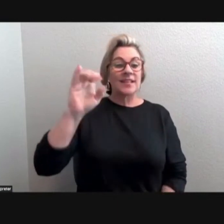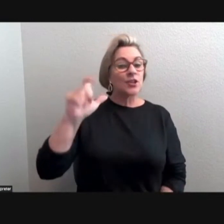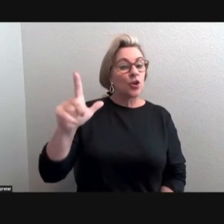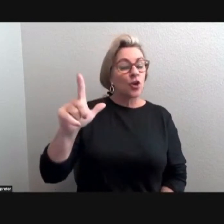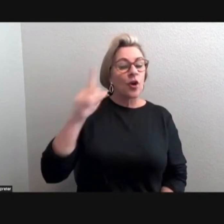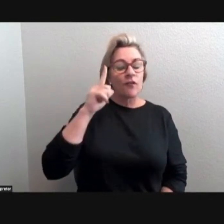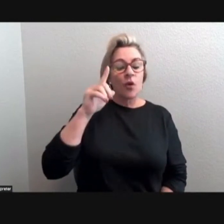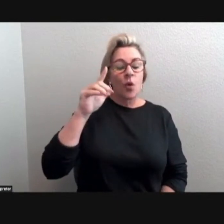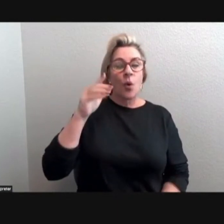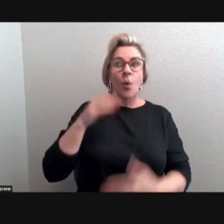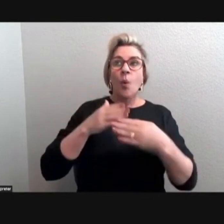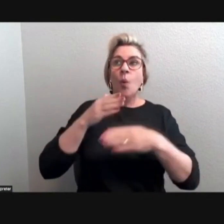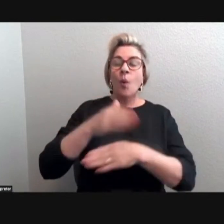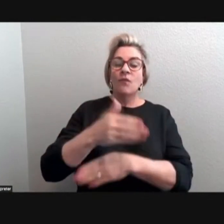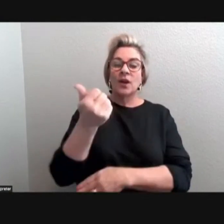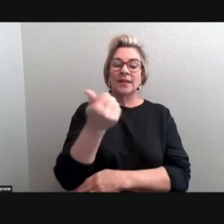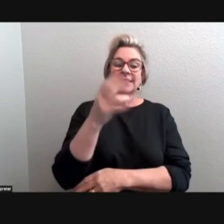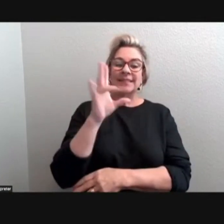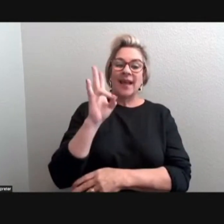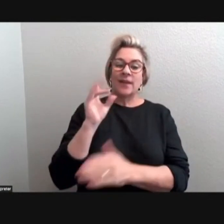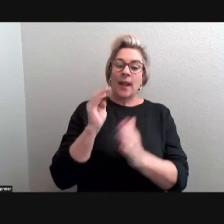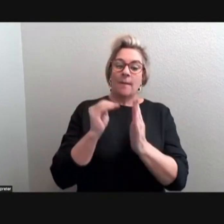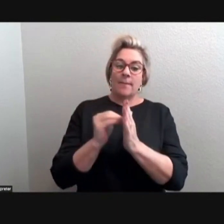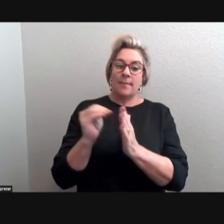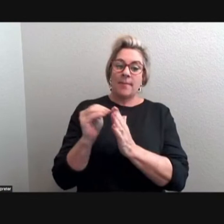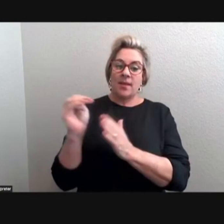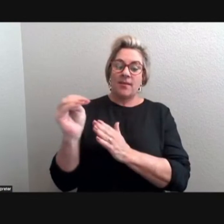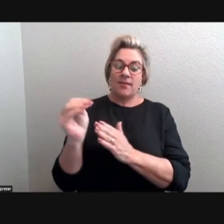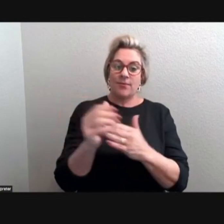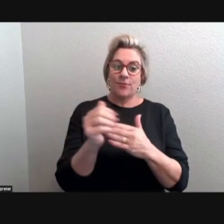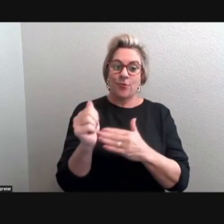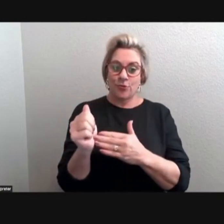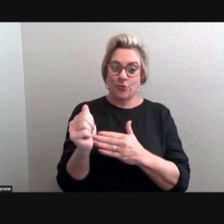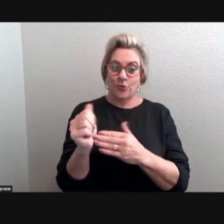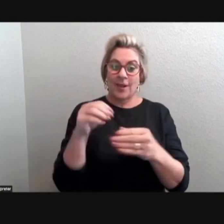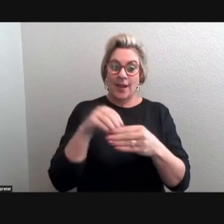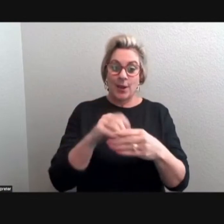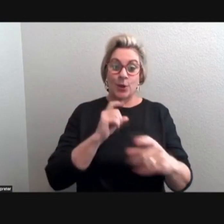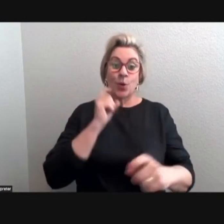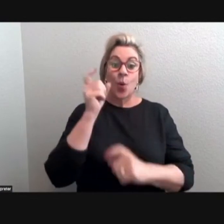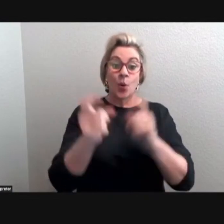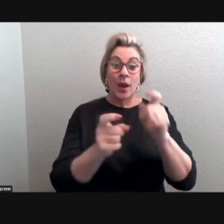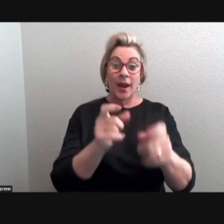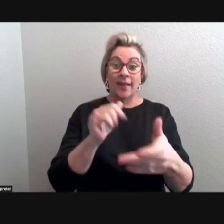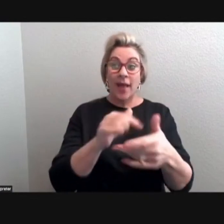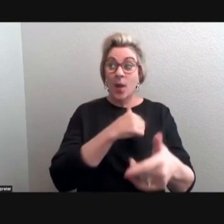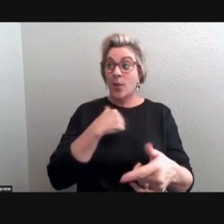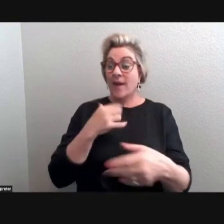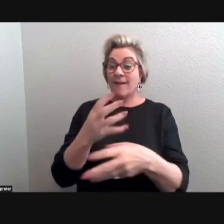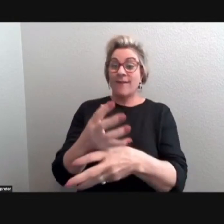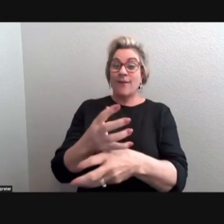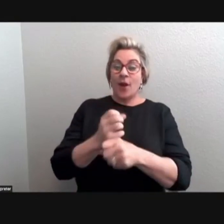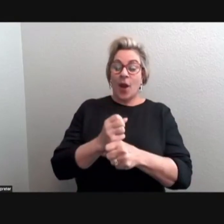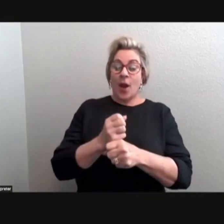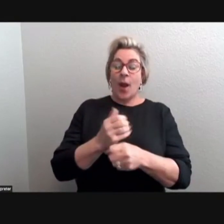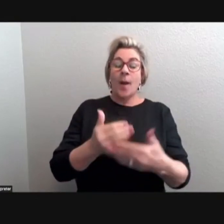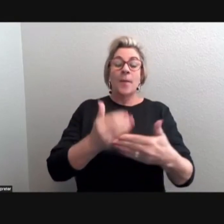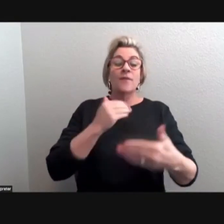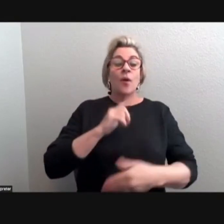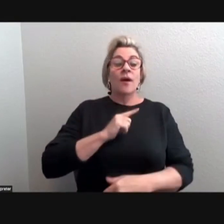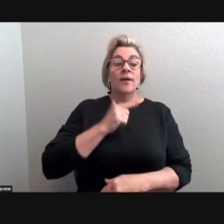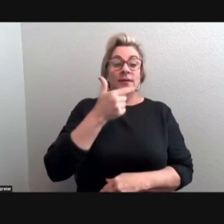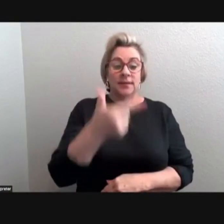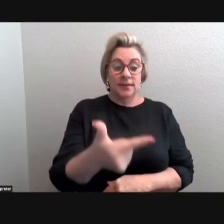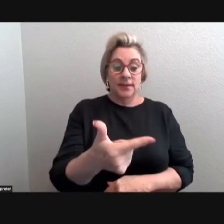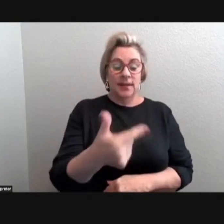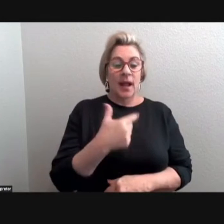for the over $17 million in donations that have poured in. Before I turn it over to Tatyana, I